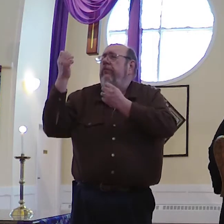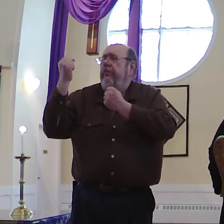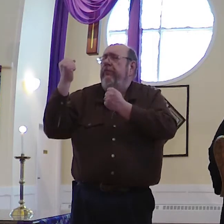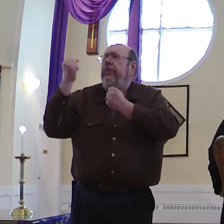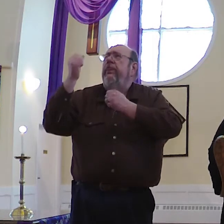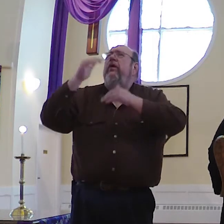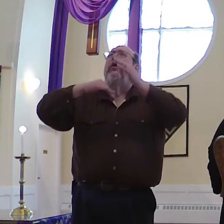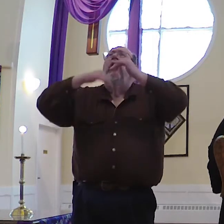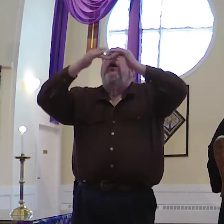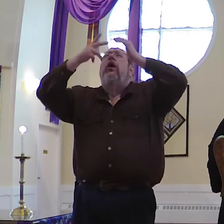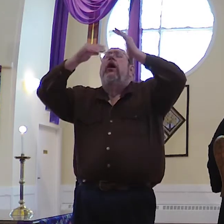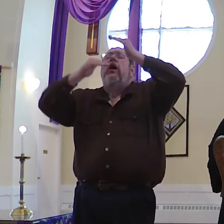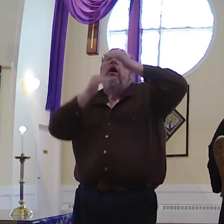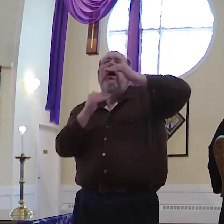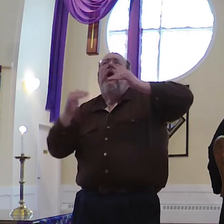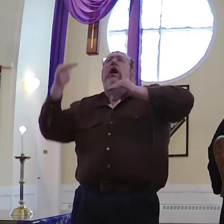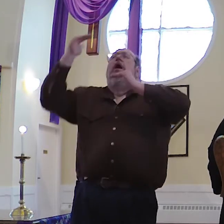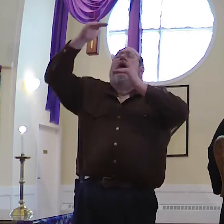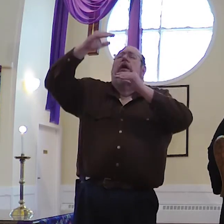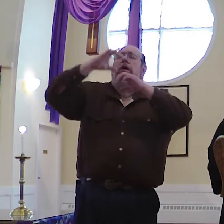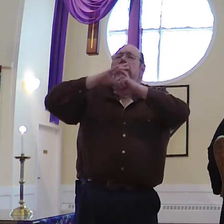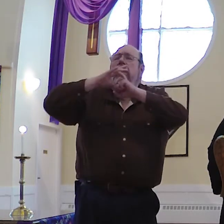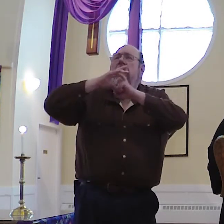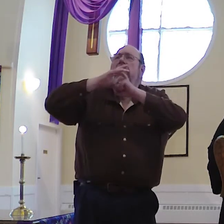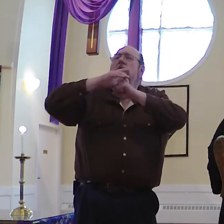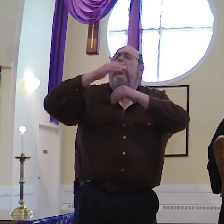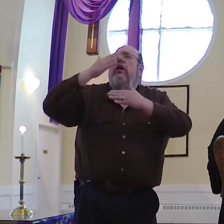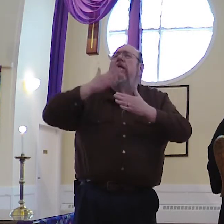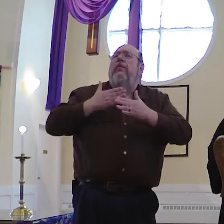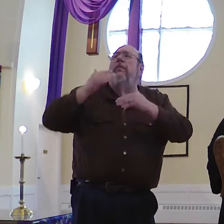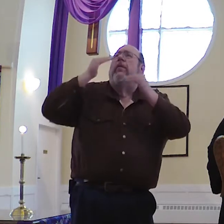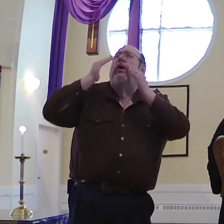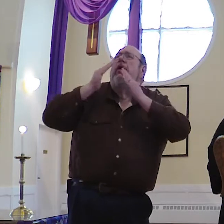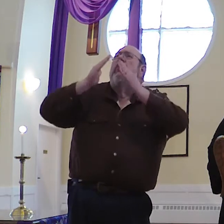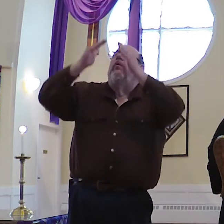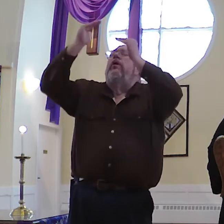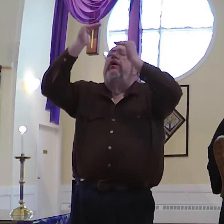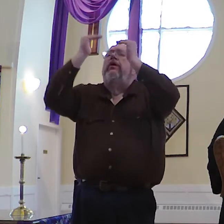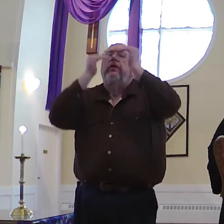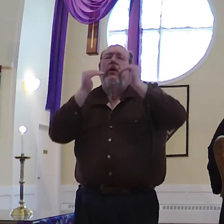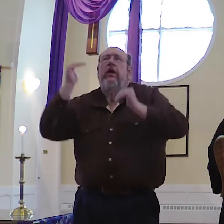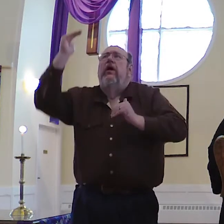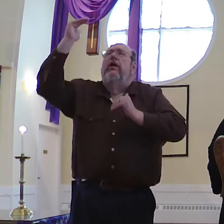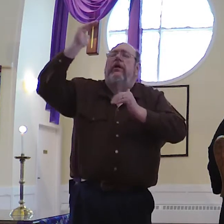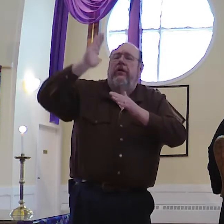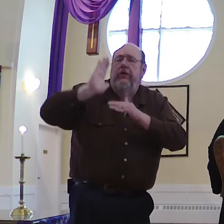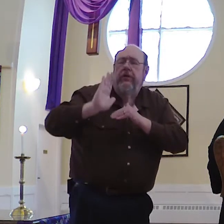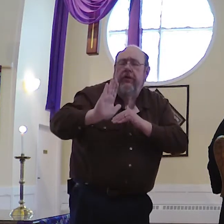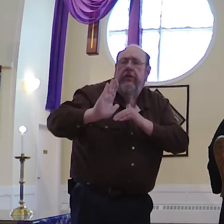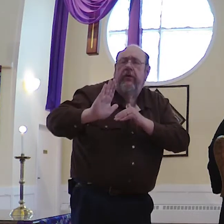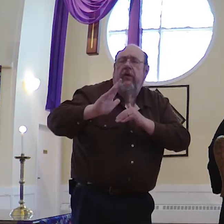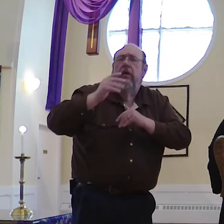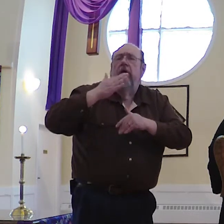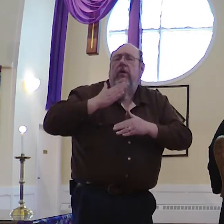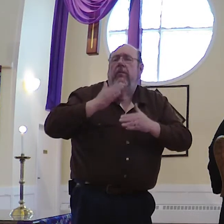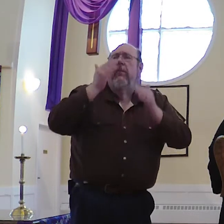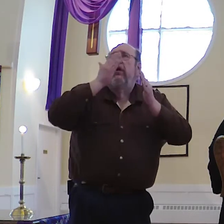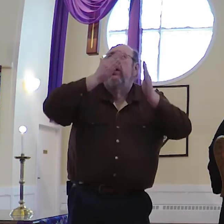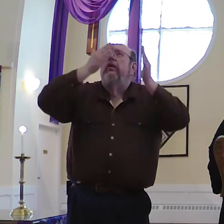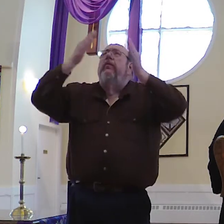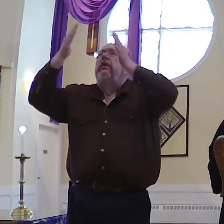are higher than the earth, so are my ways higher than your ways, and my plans than your